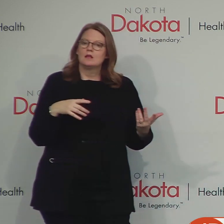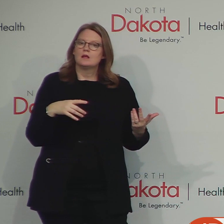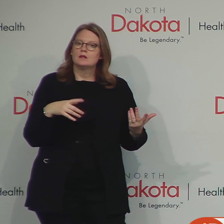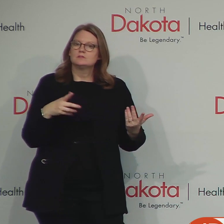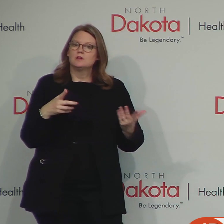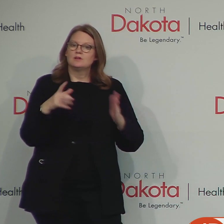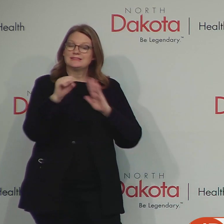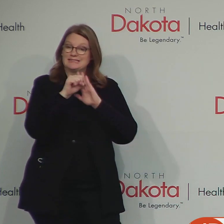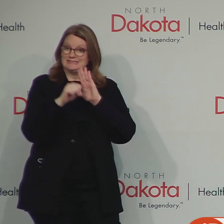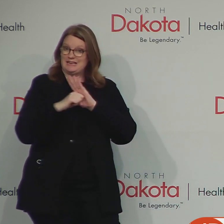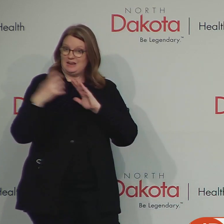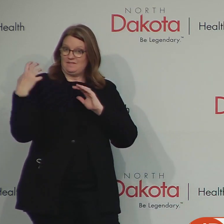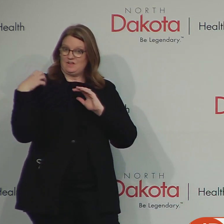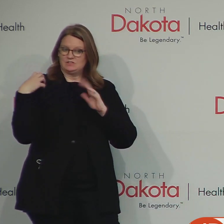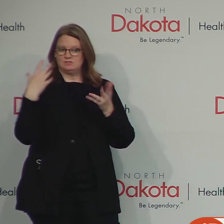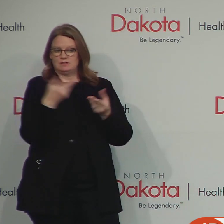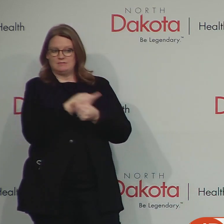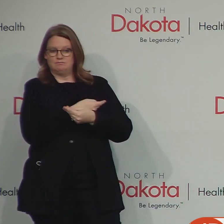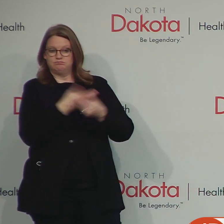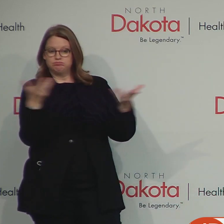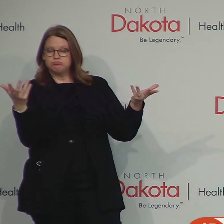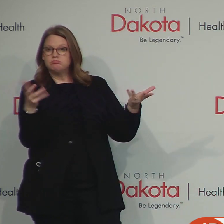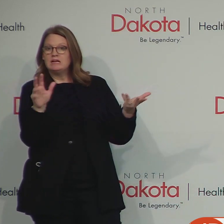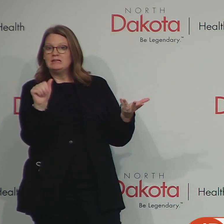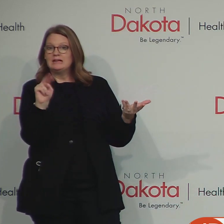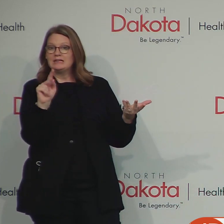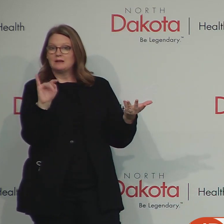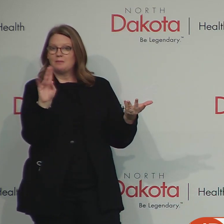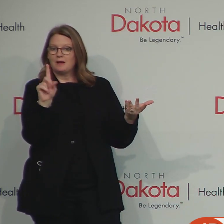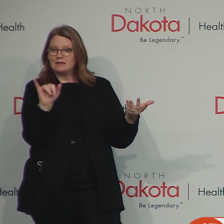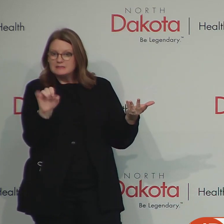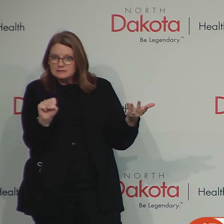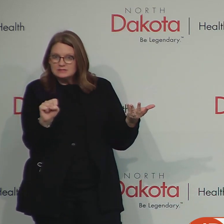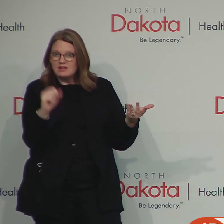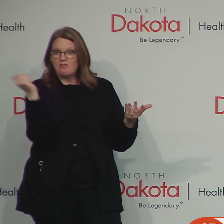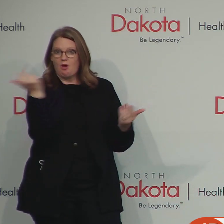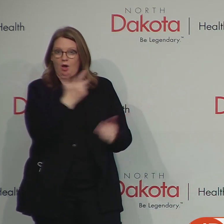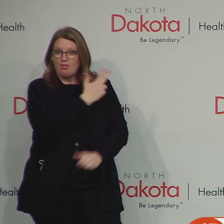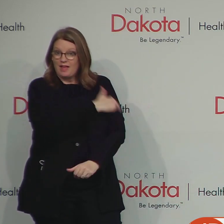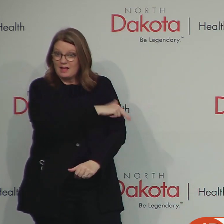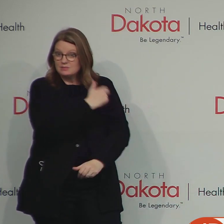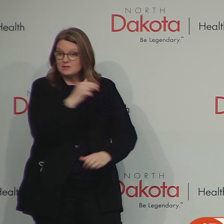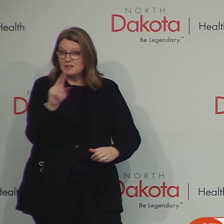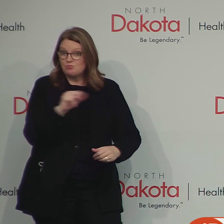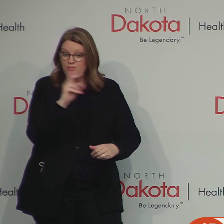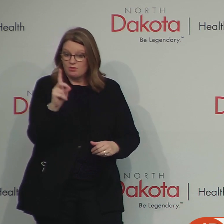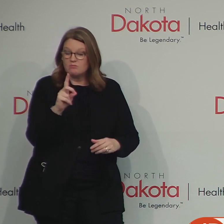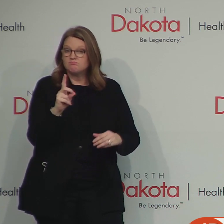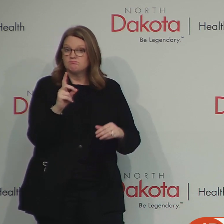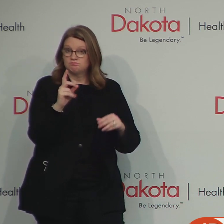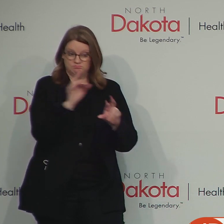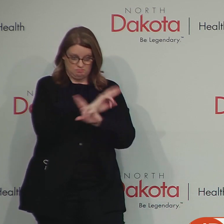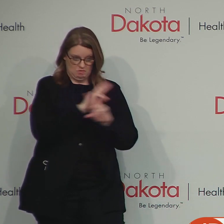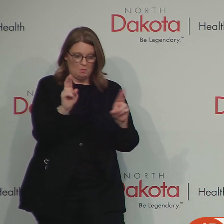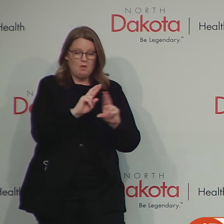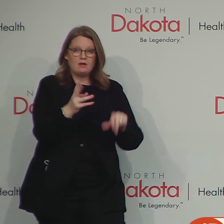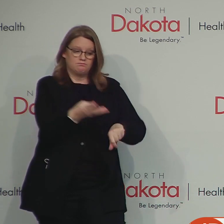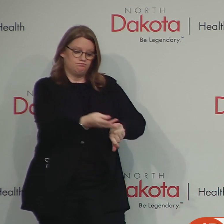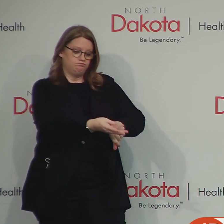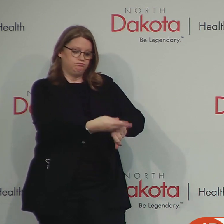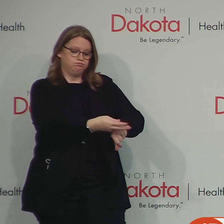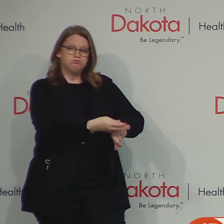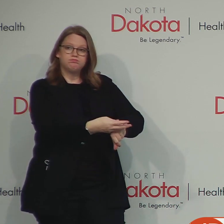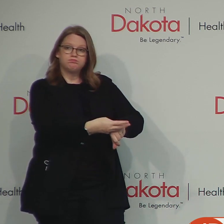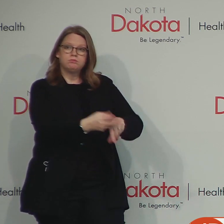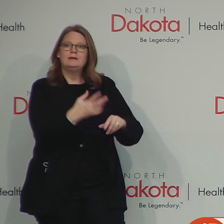State officials have distributed these antibodies across the state, and almost all hospitals in North Dakota are ready to infuse these medications to